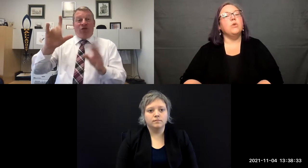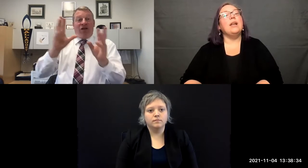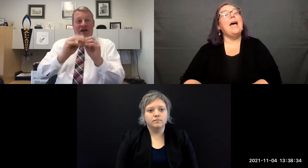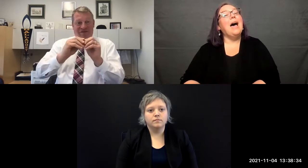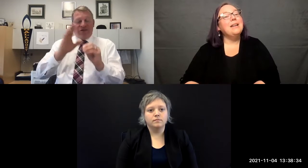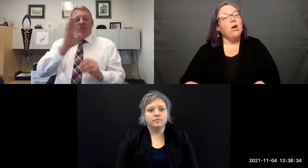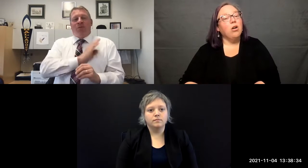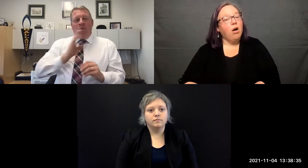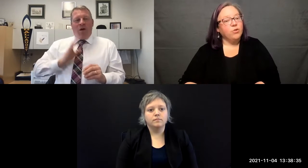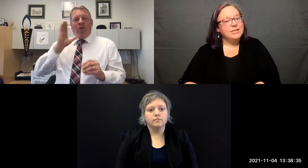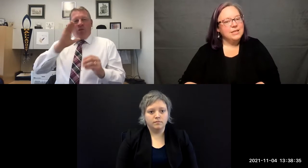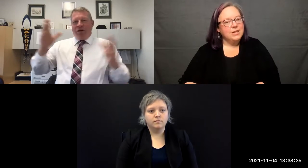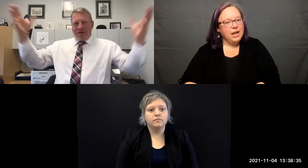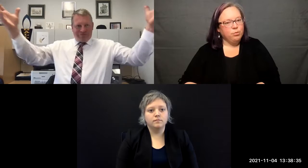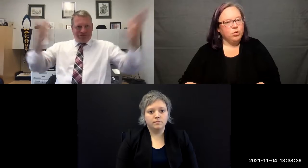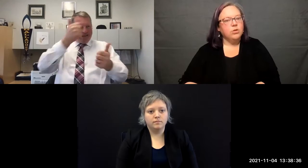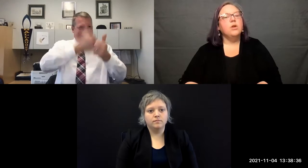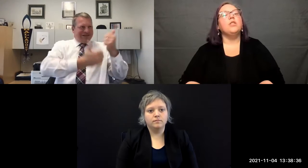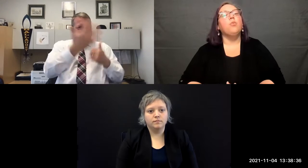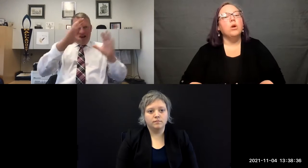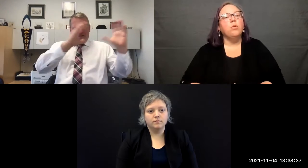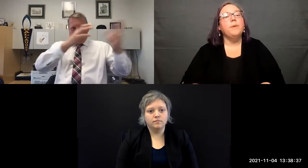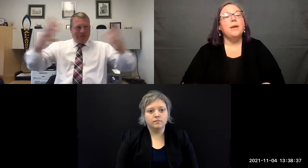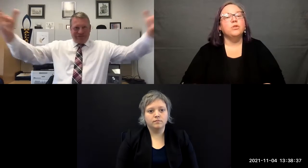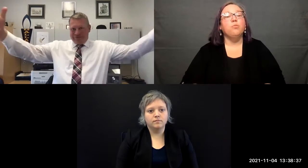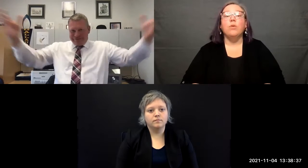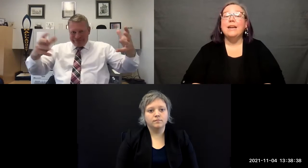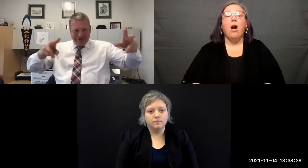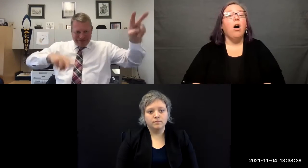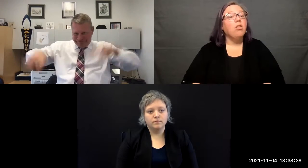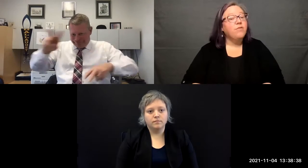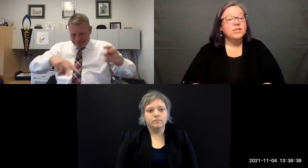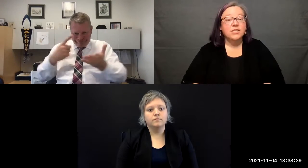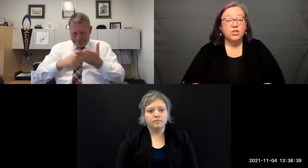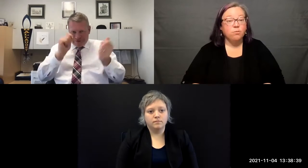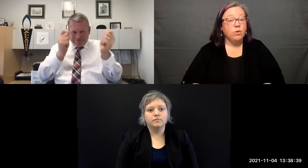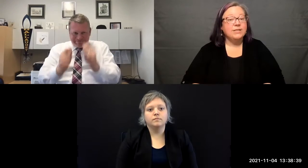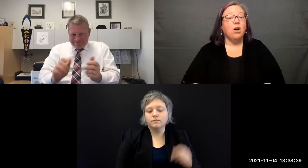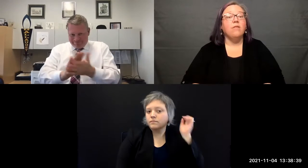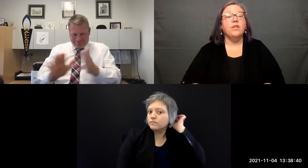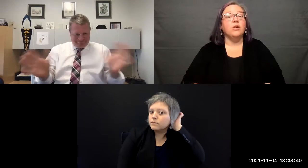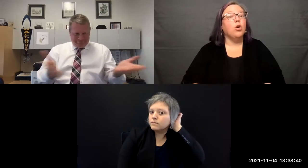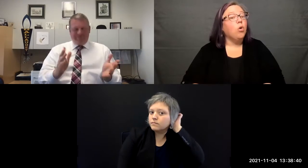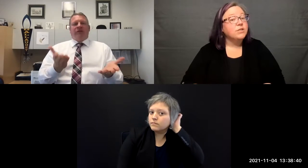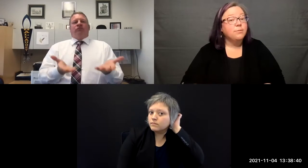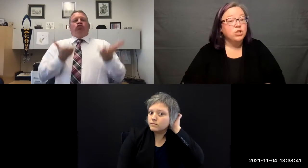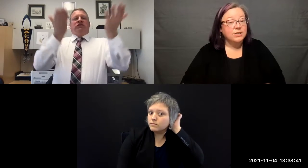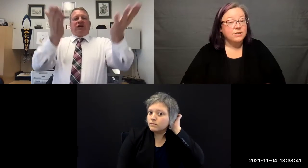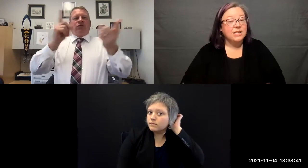that at our conference in April, the board will be able to bring all of the discussion points, all of the goals and objectives and